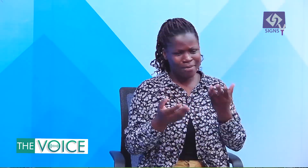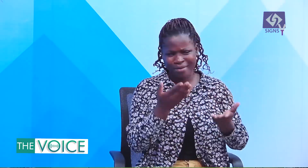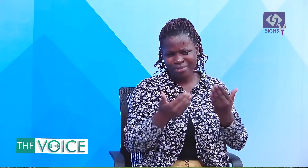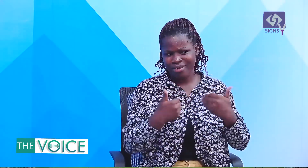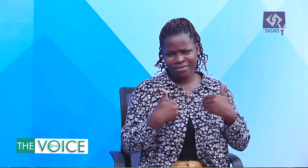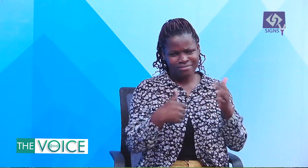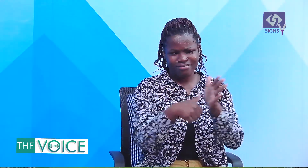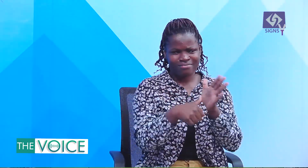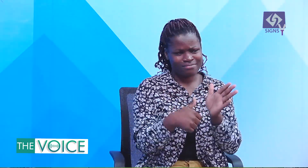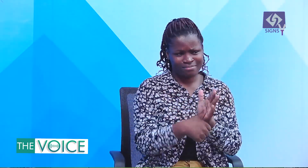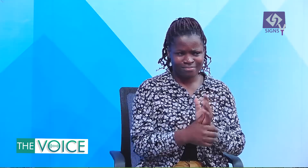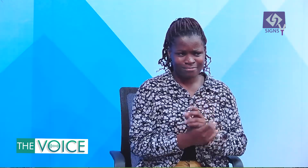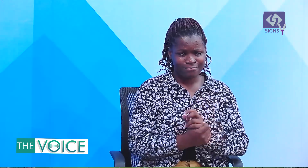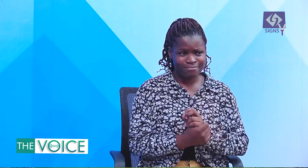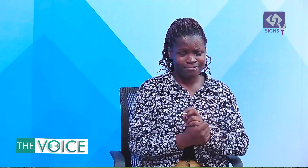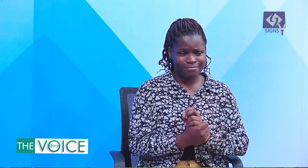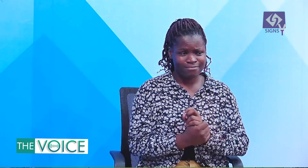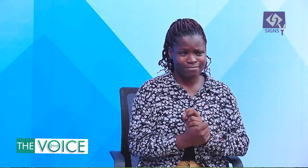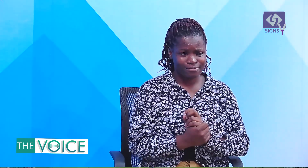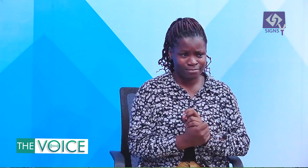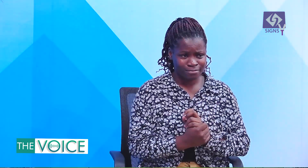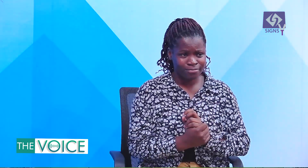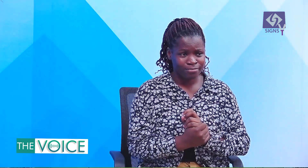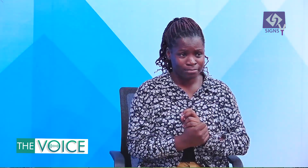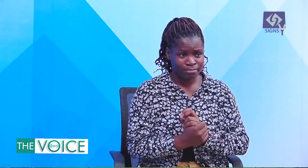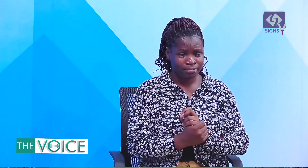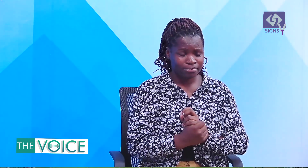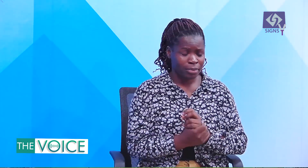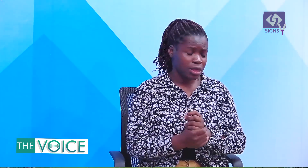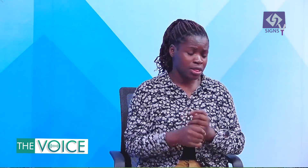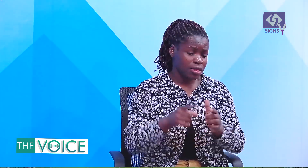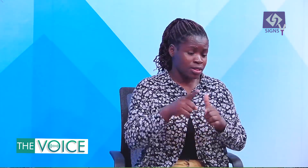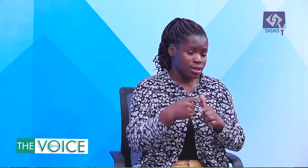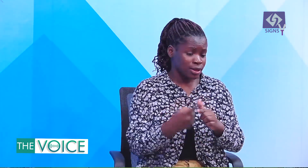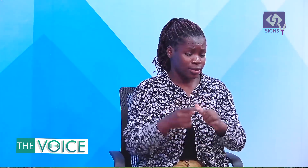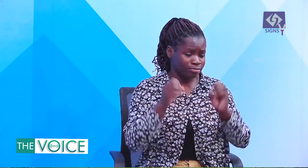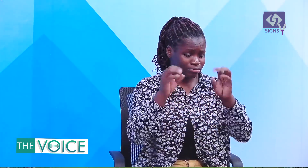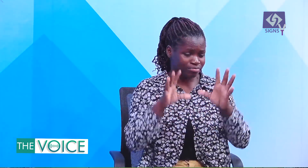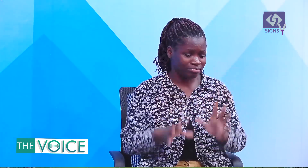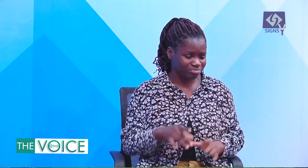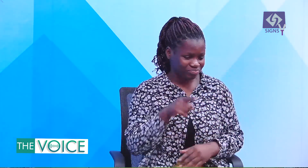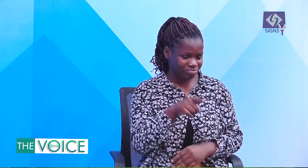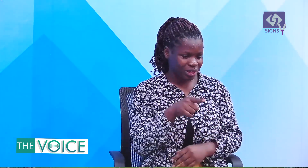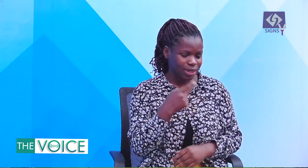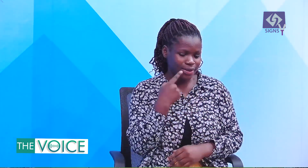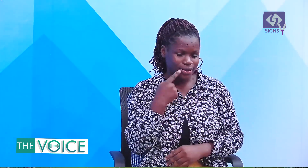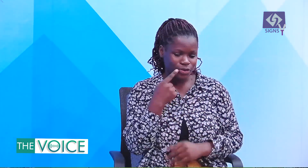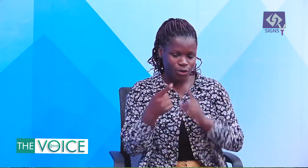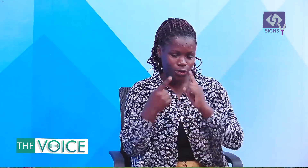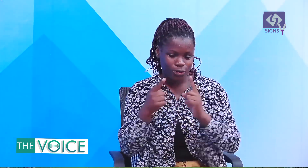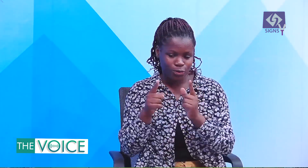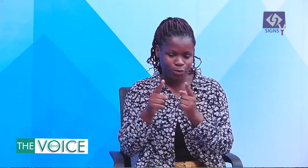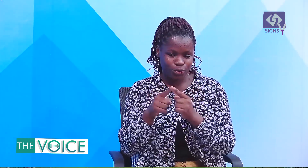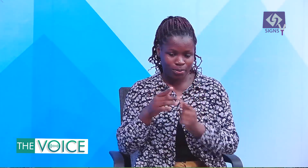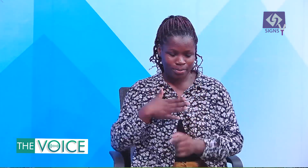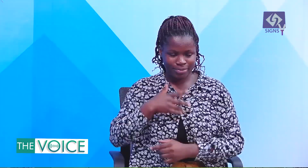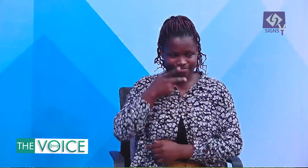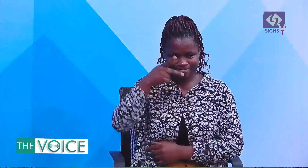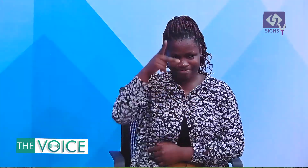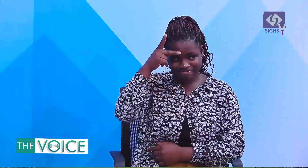there's something which is not okay with me. I had a problem. And after the teacher was